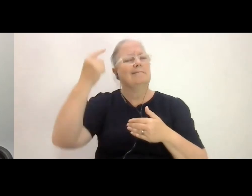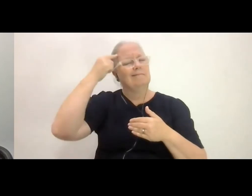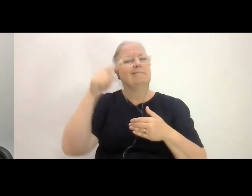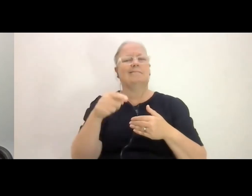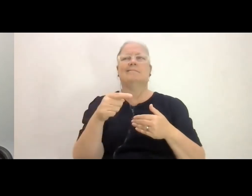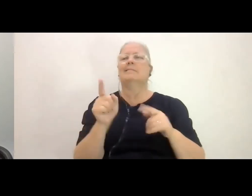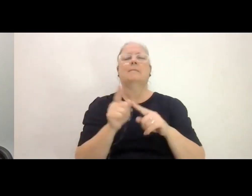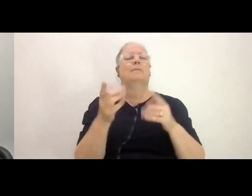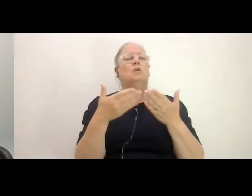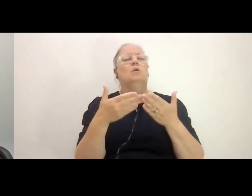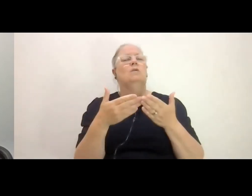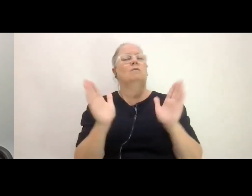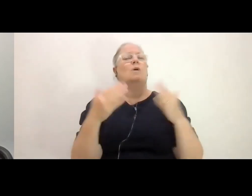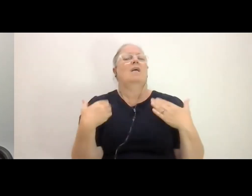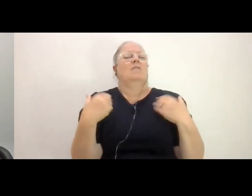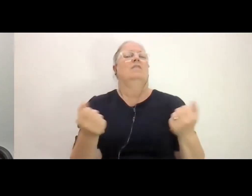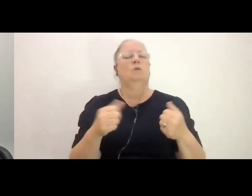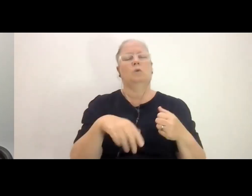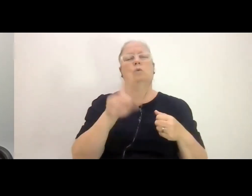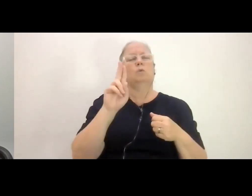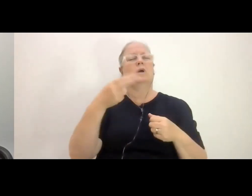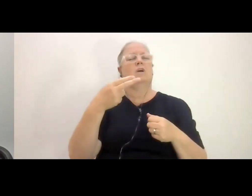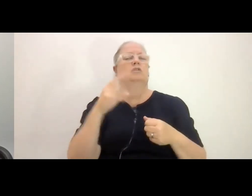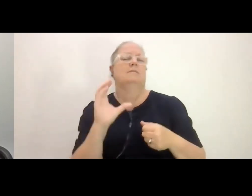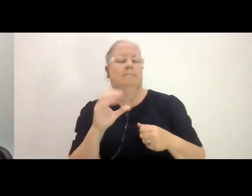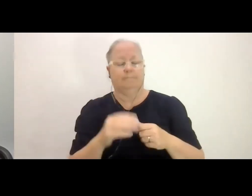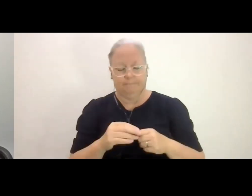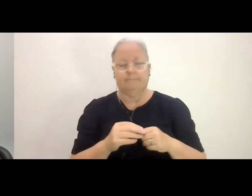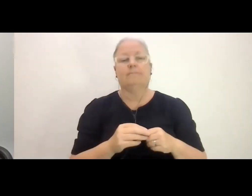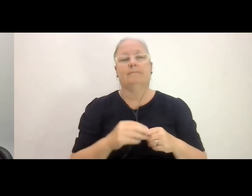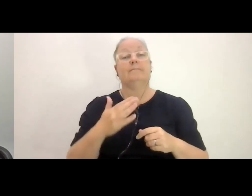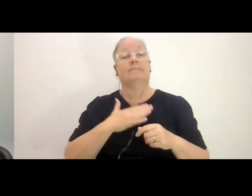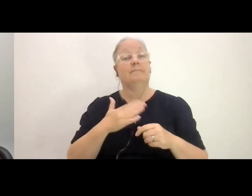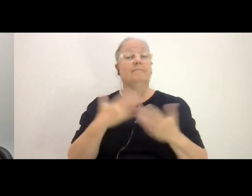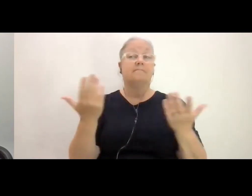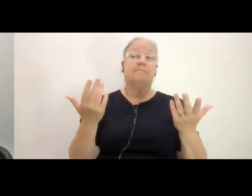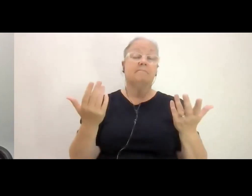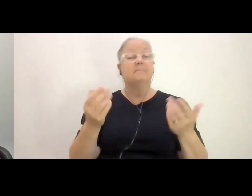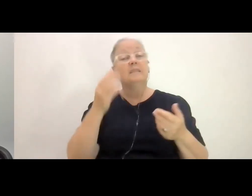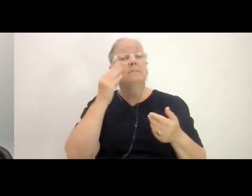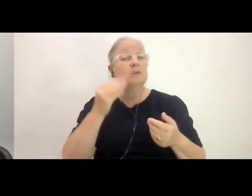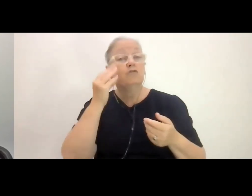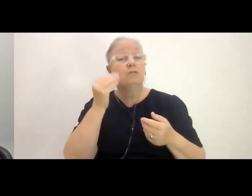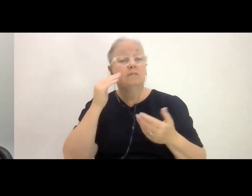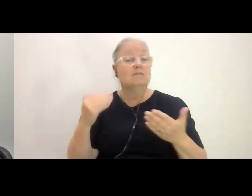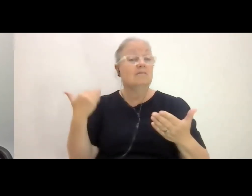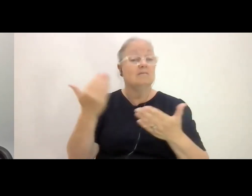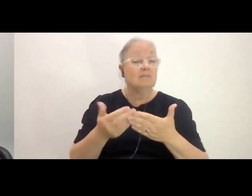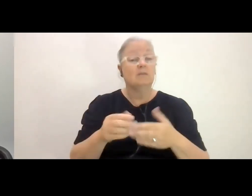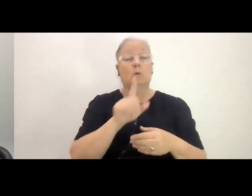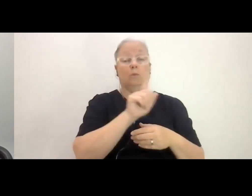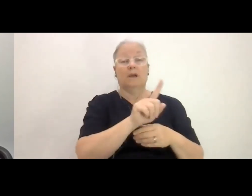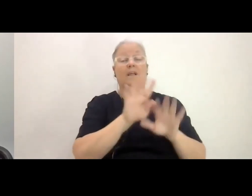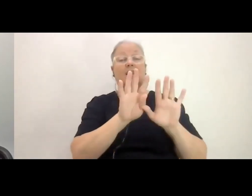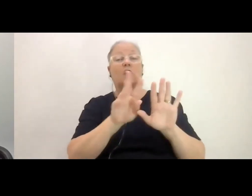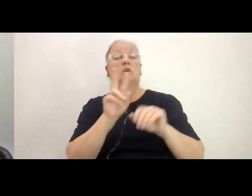me just to maybe highlight some of those issues based on our operational experience of IFRC and our 192 National Red Cross and